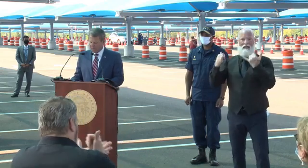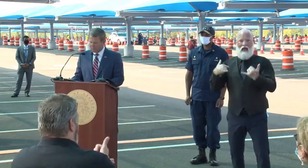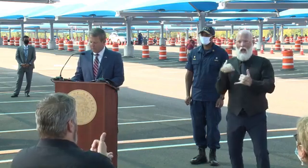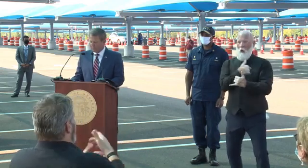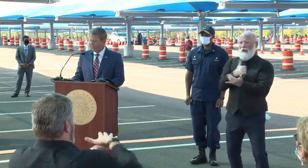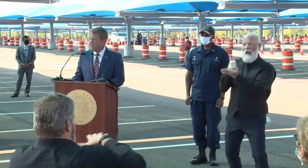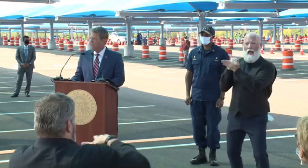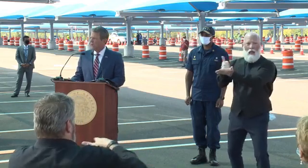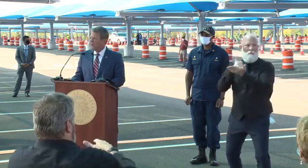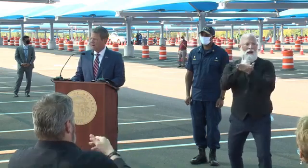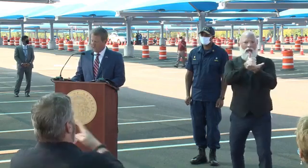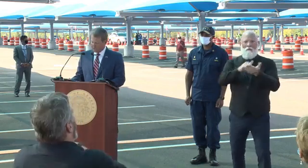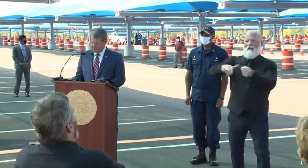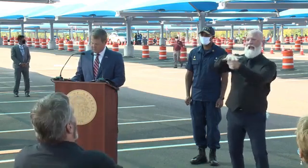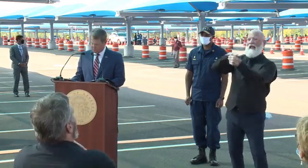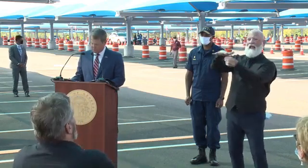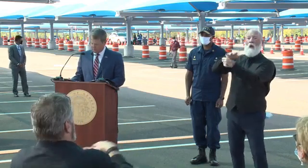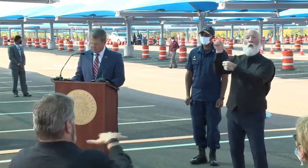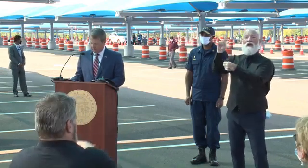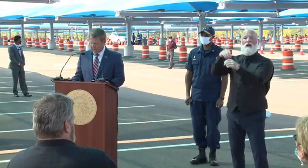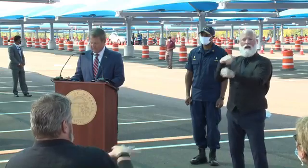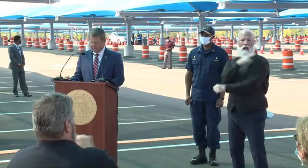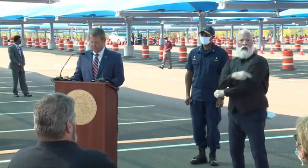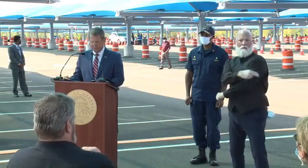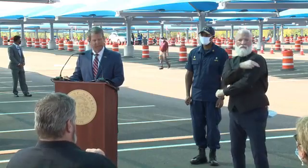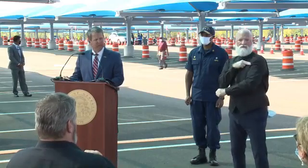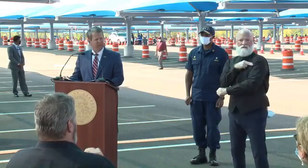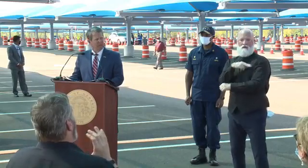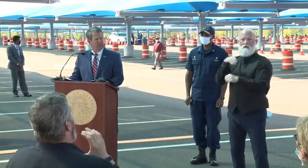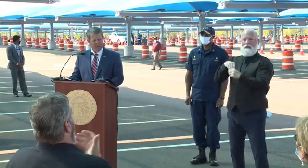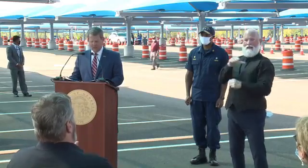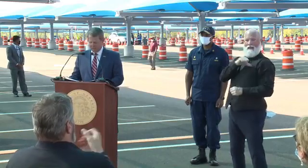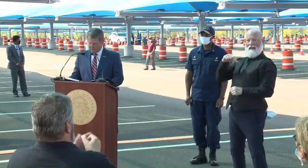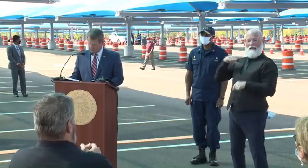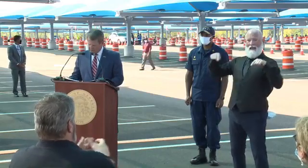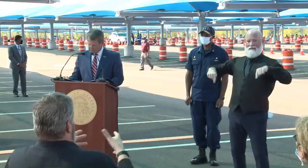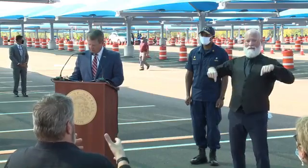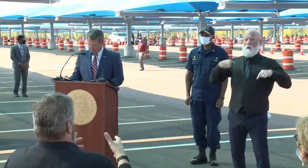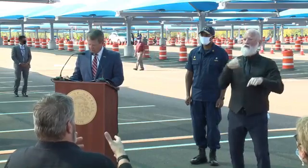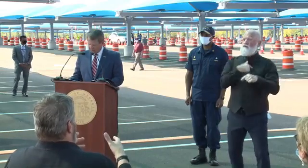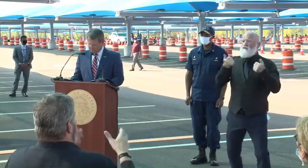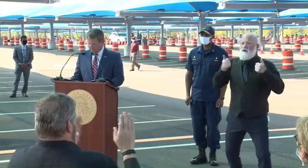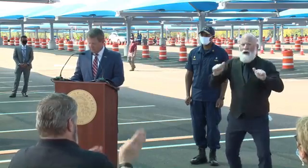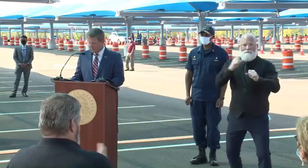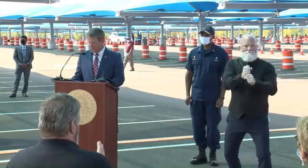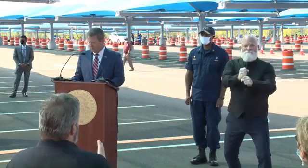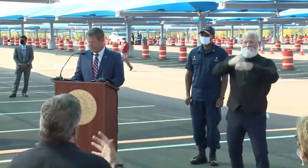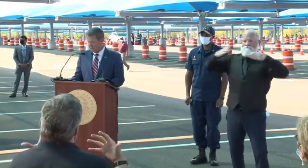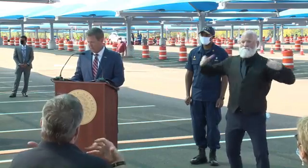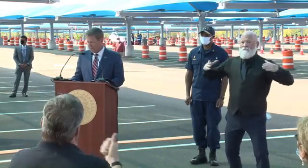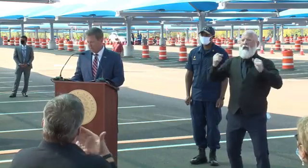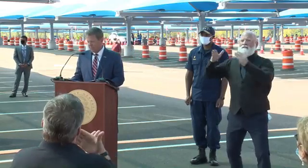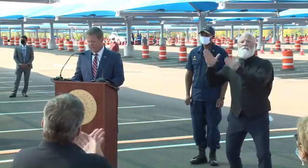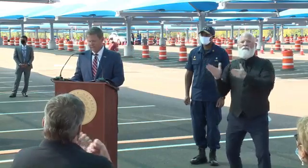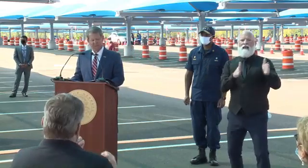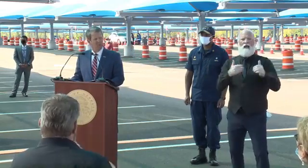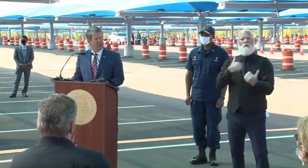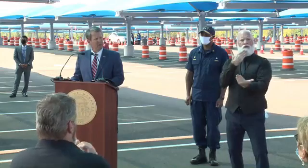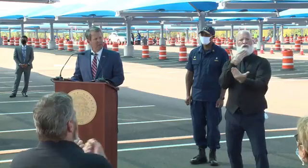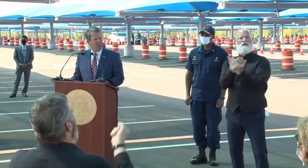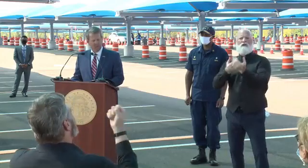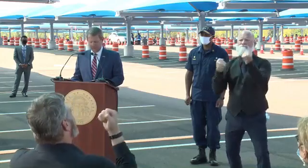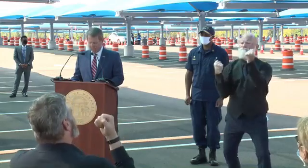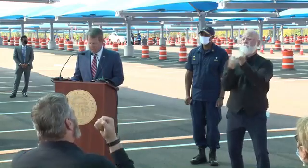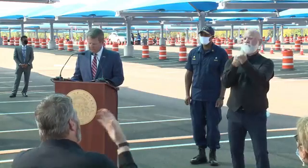care possible, and our hospital surge capacity plan is very strong, with numerous available beds